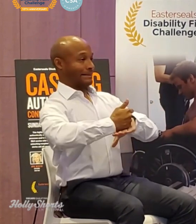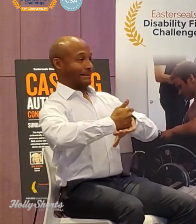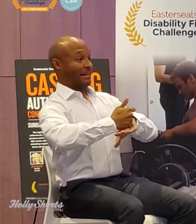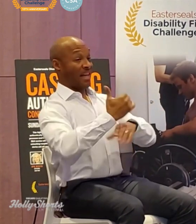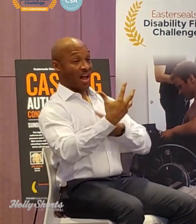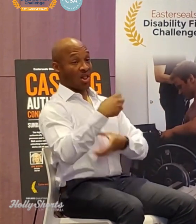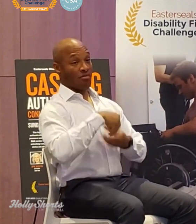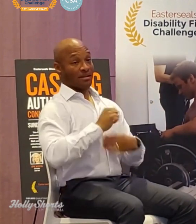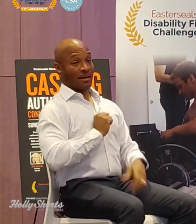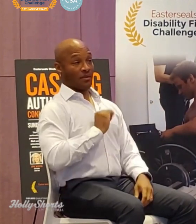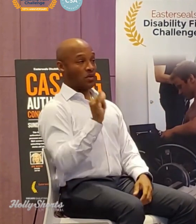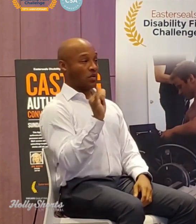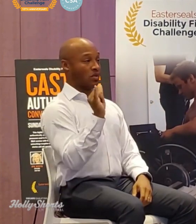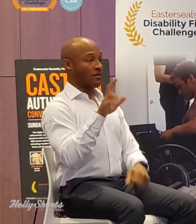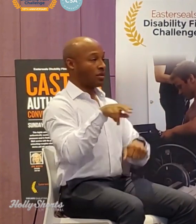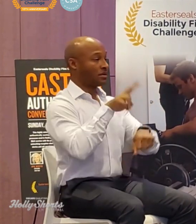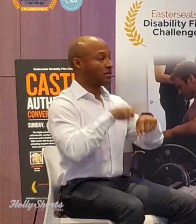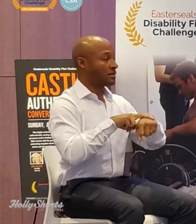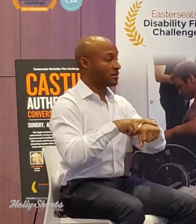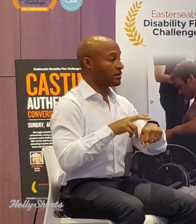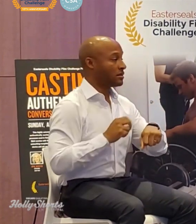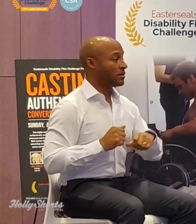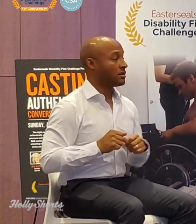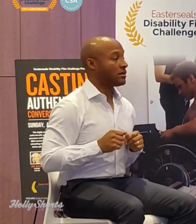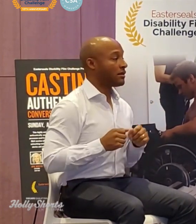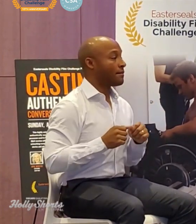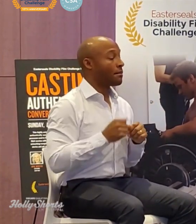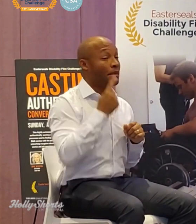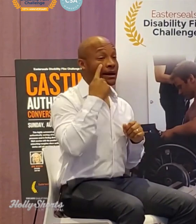myself, of course, because